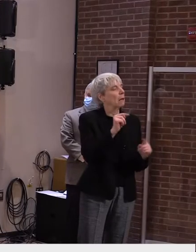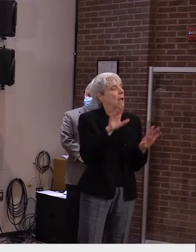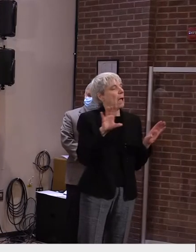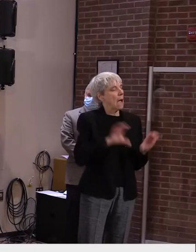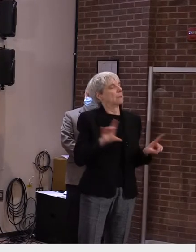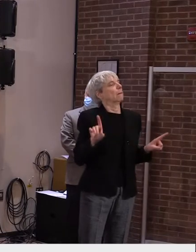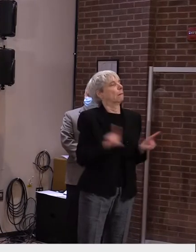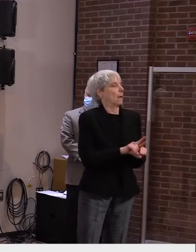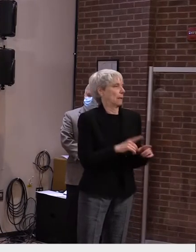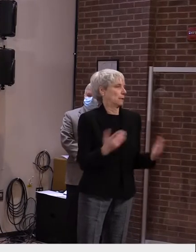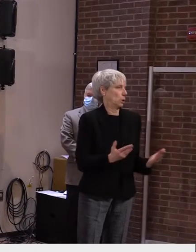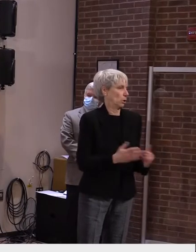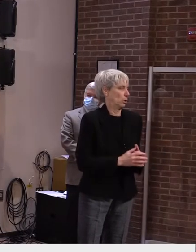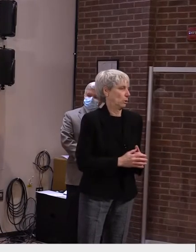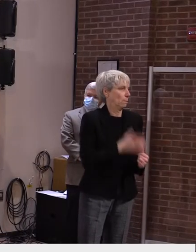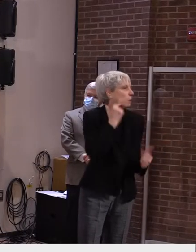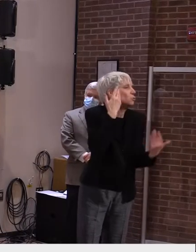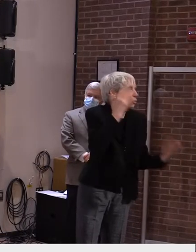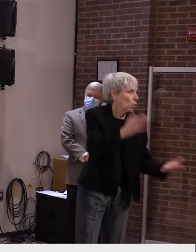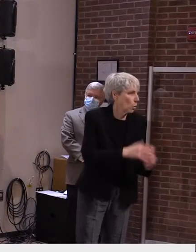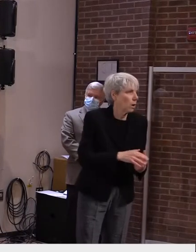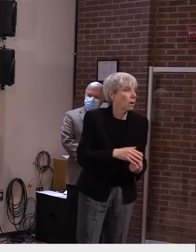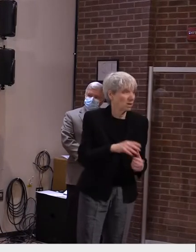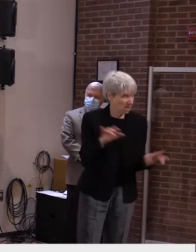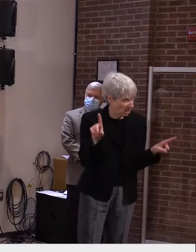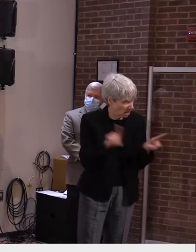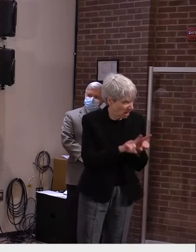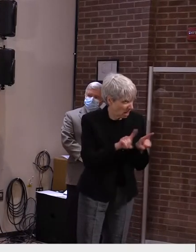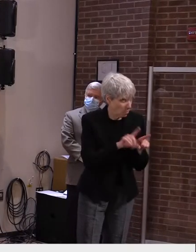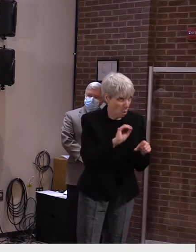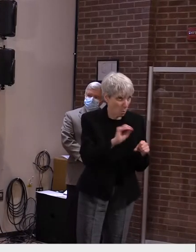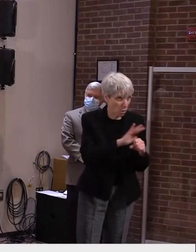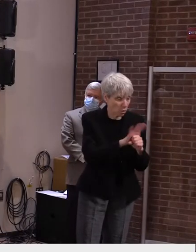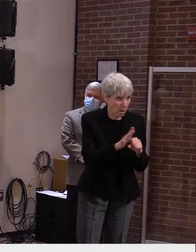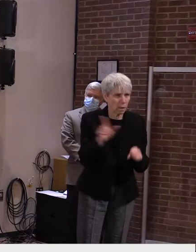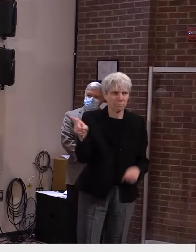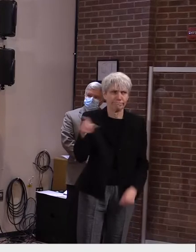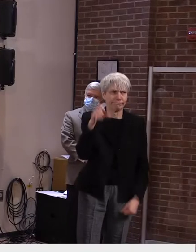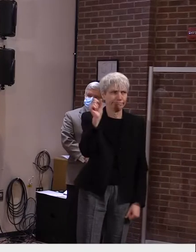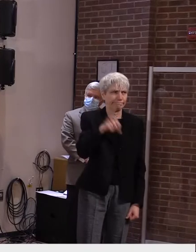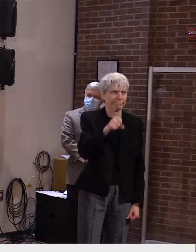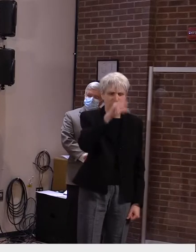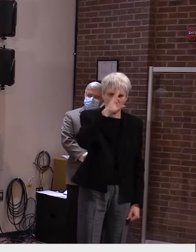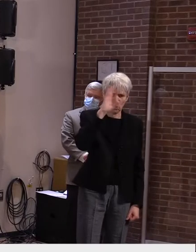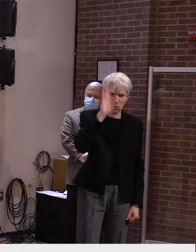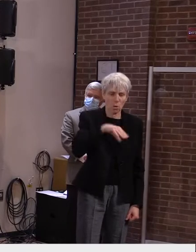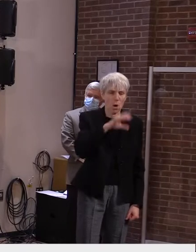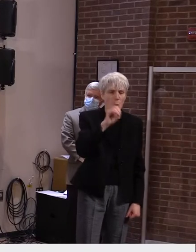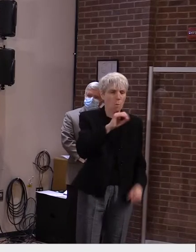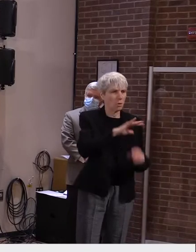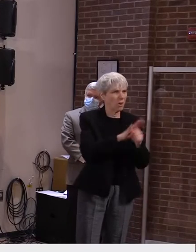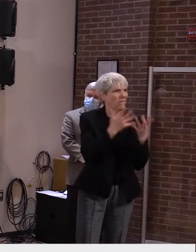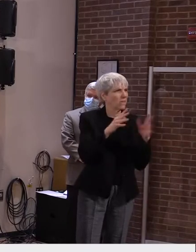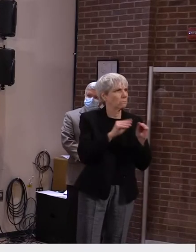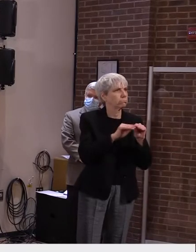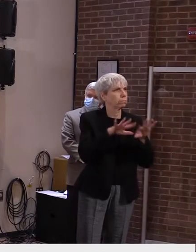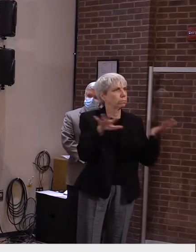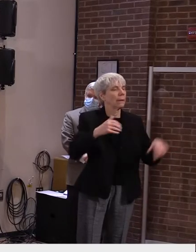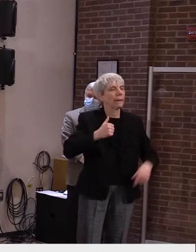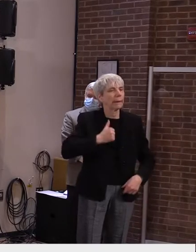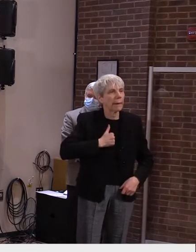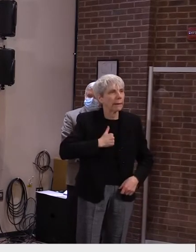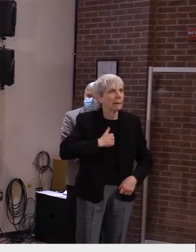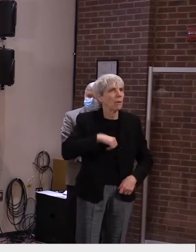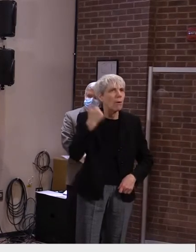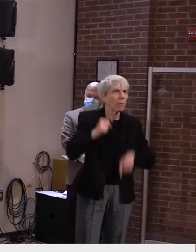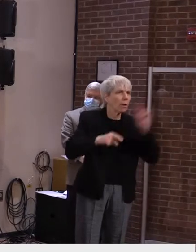in Canada, it's in many countries in Europe, so it'd be hard for me to imagine there not being somebody in the United States who